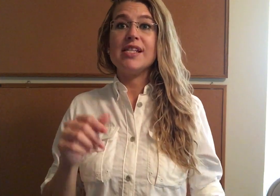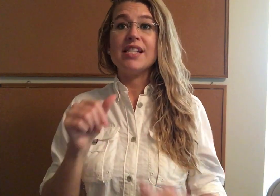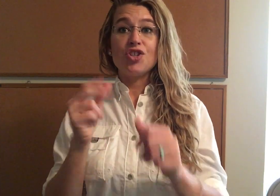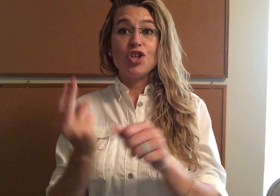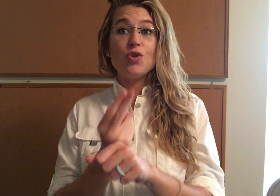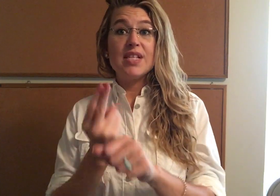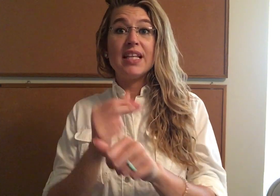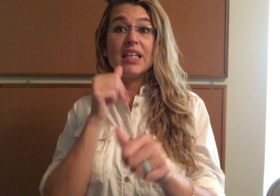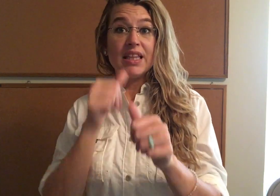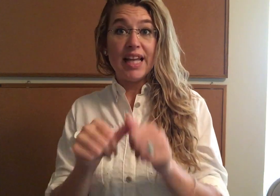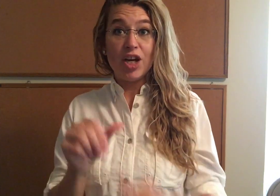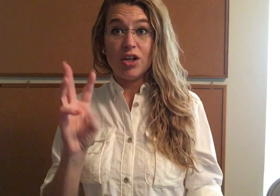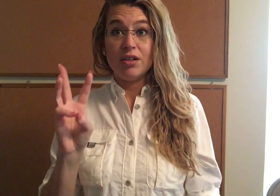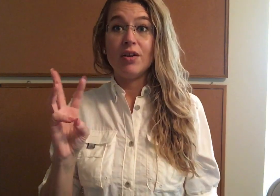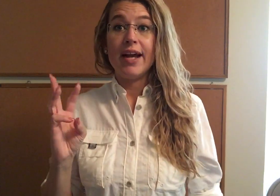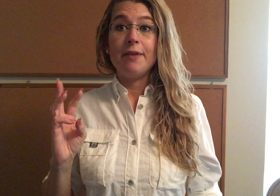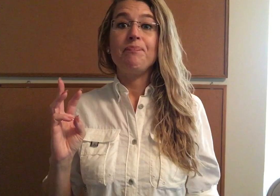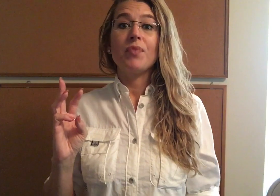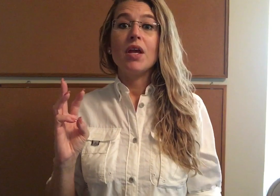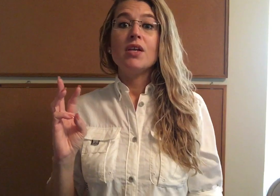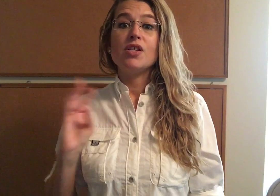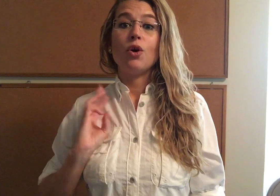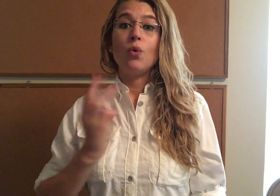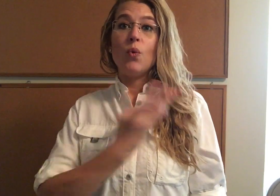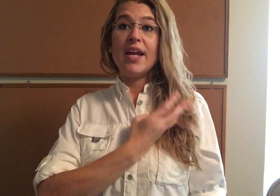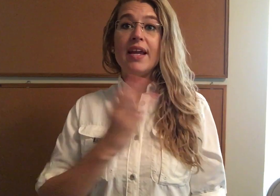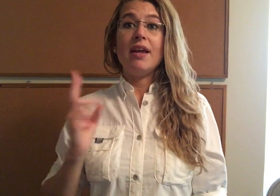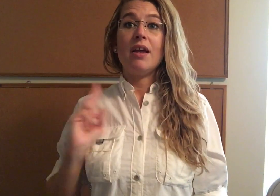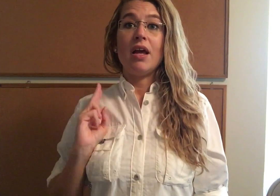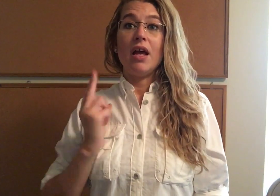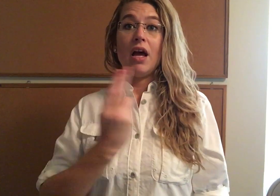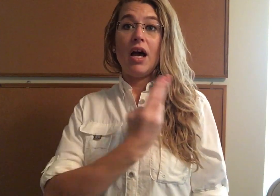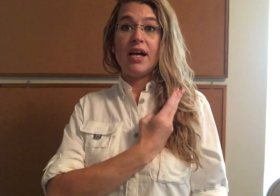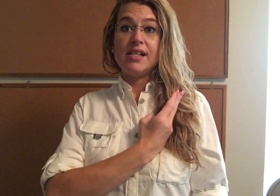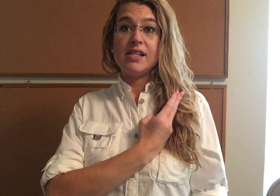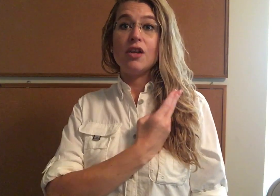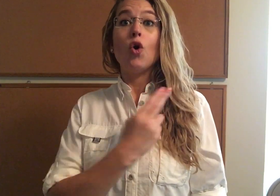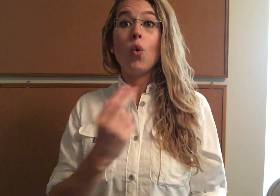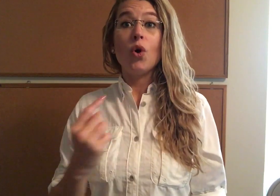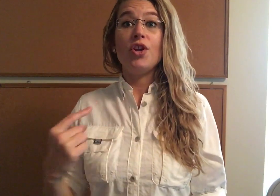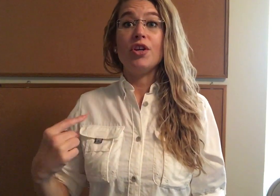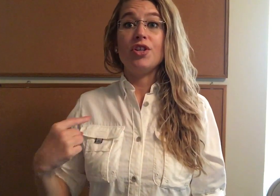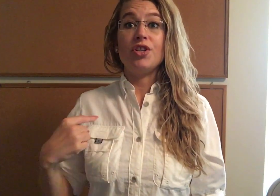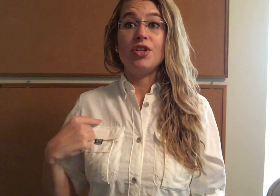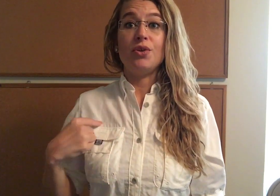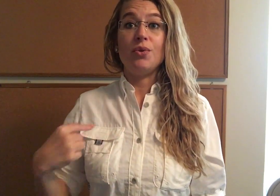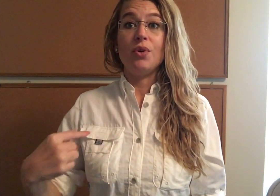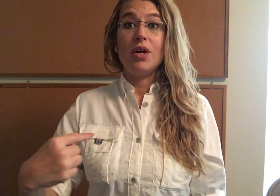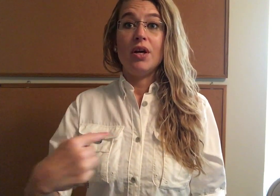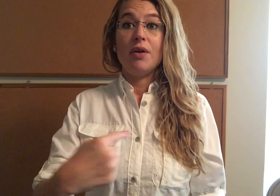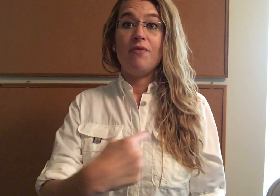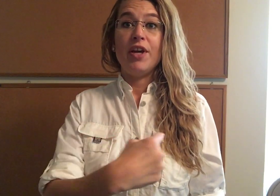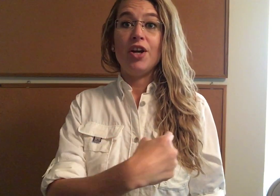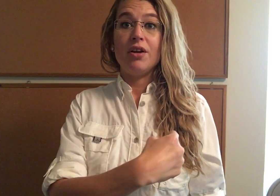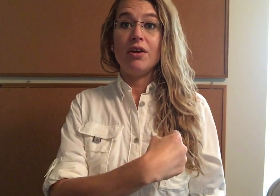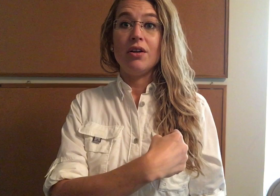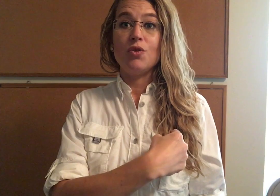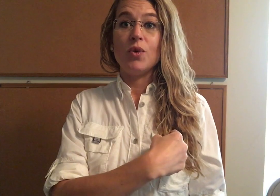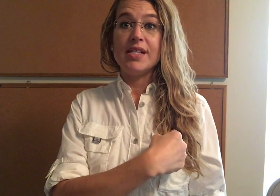since you're using the letter, okay? So we, us, or you can just do finger one side